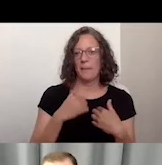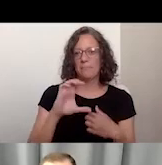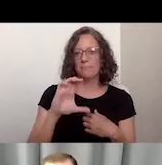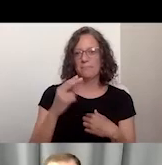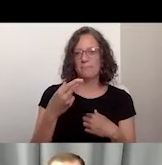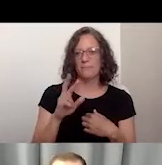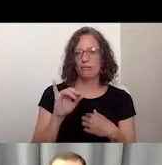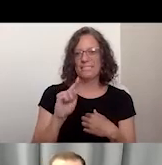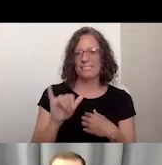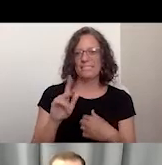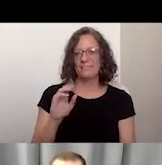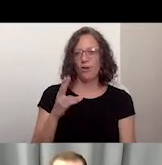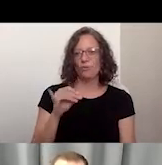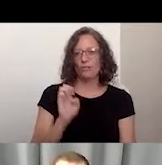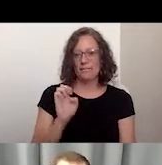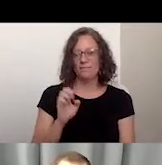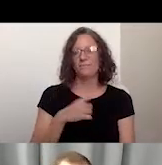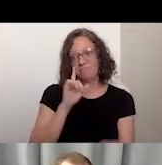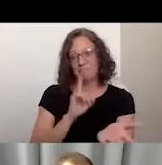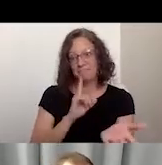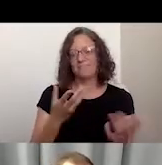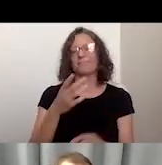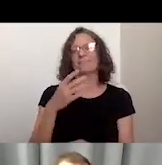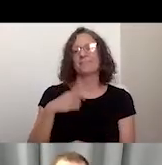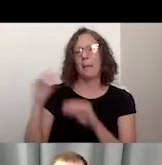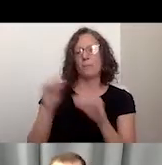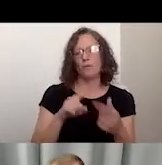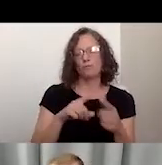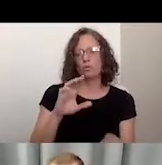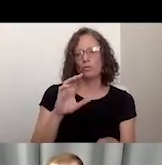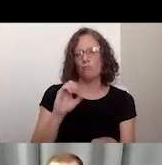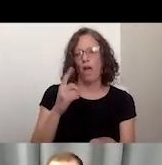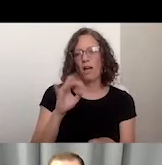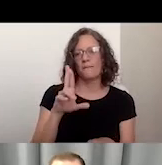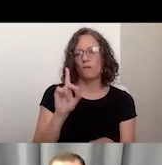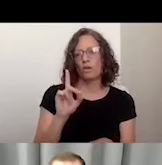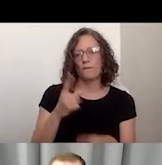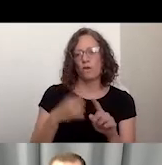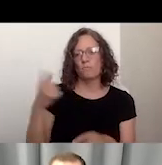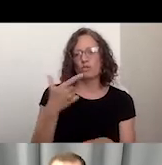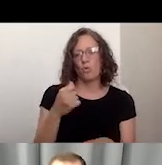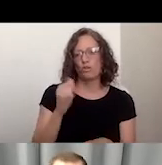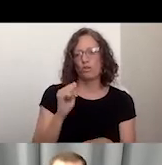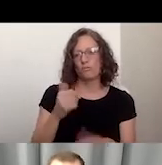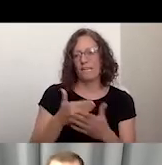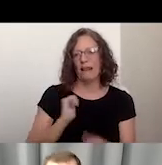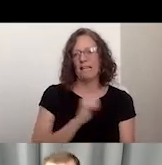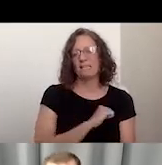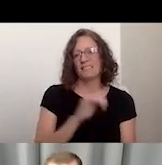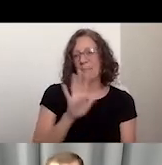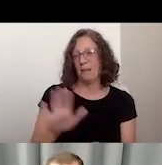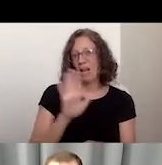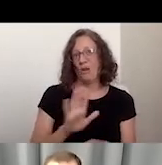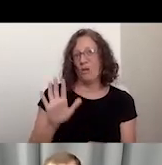future. And I'm Christy Kochie. I'm deaf. I moved to Oxford